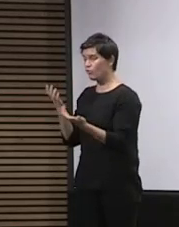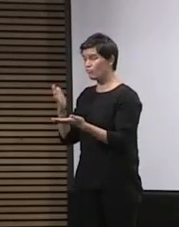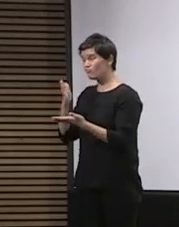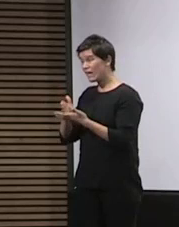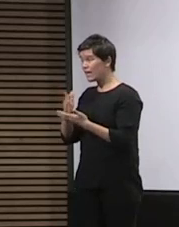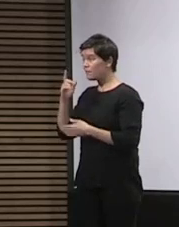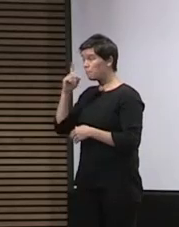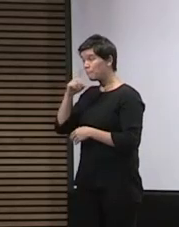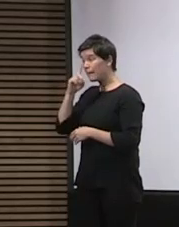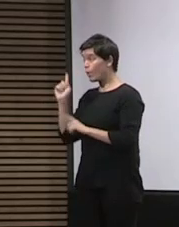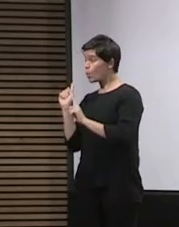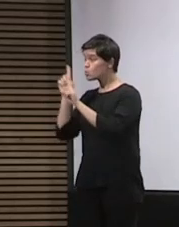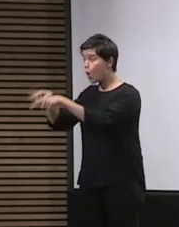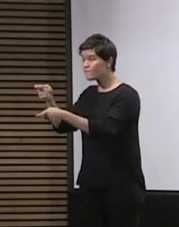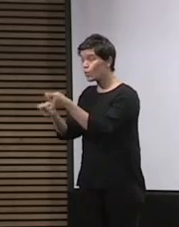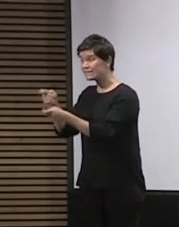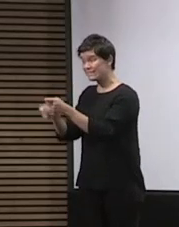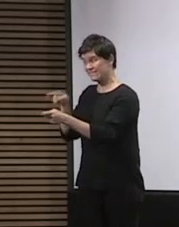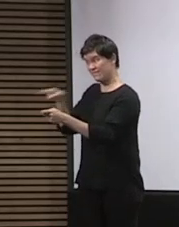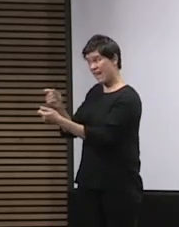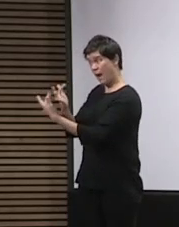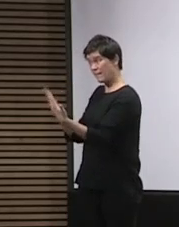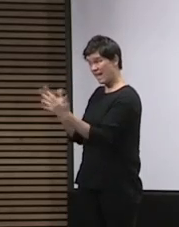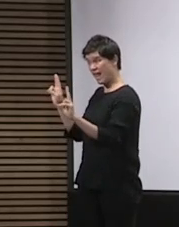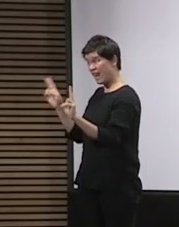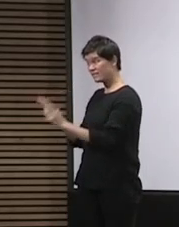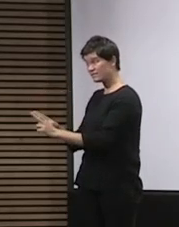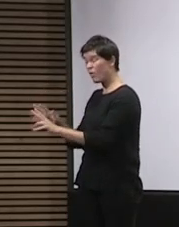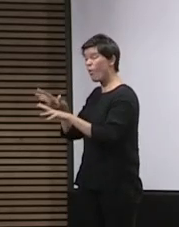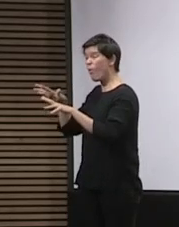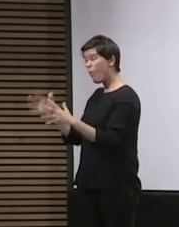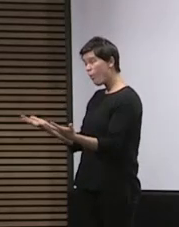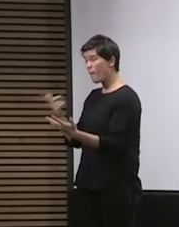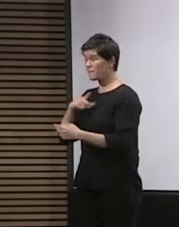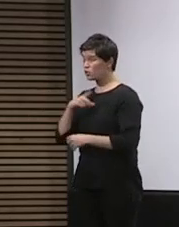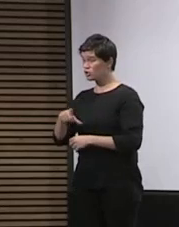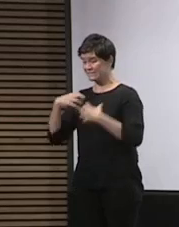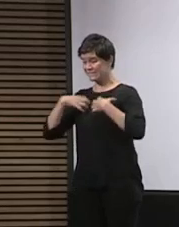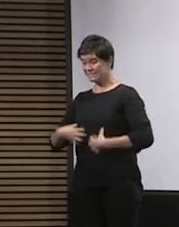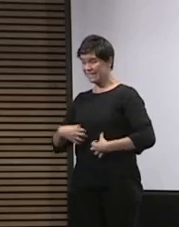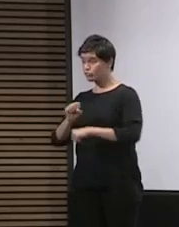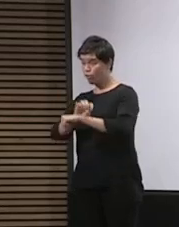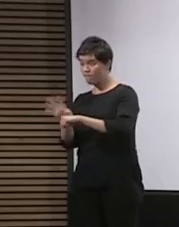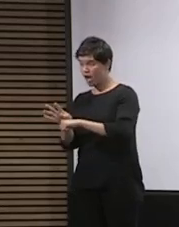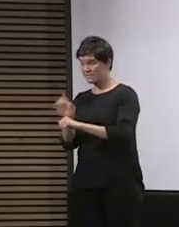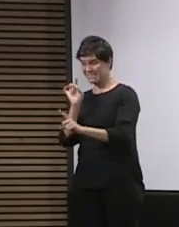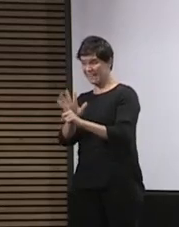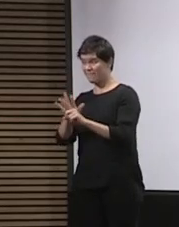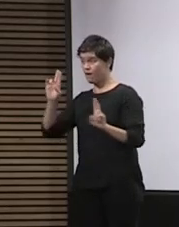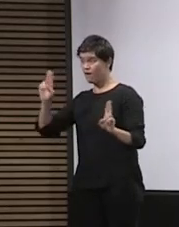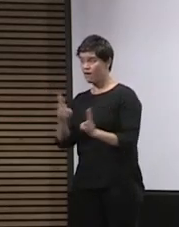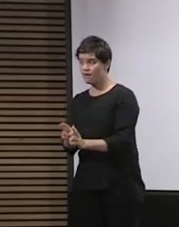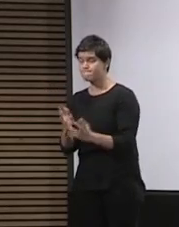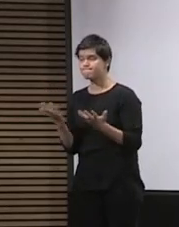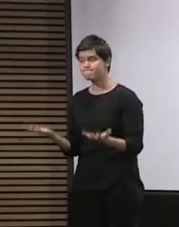presenting for testing or whether it's lower disease. We're seeing a plateauing of